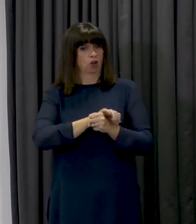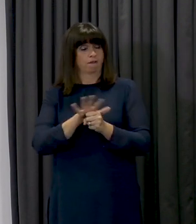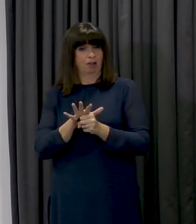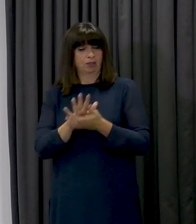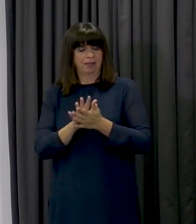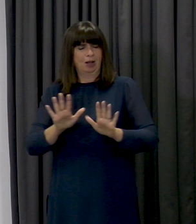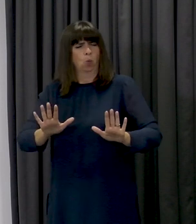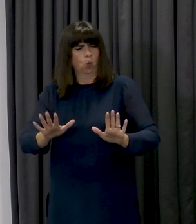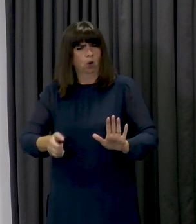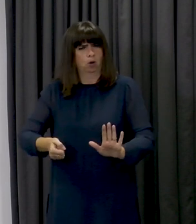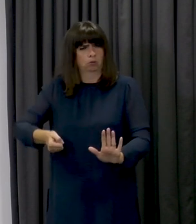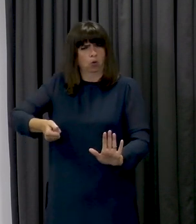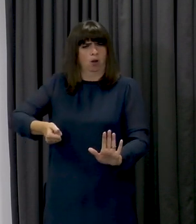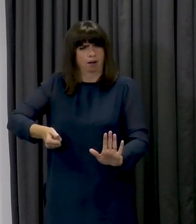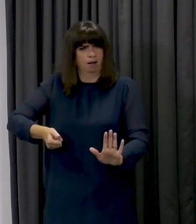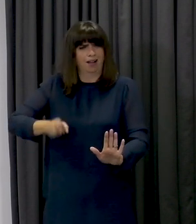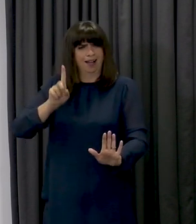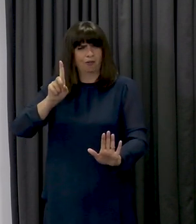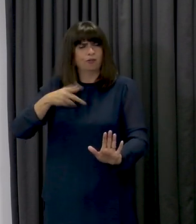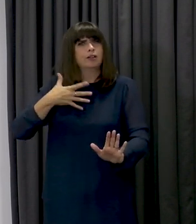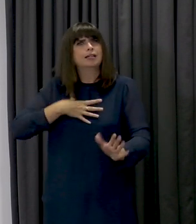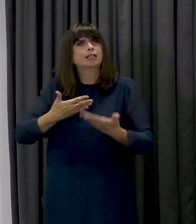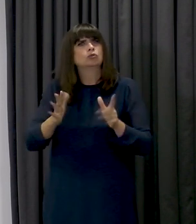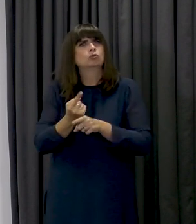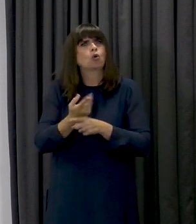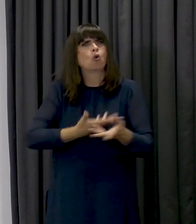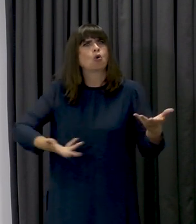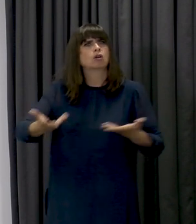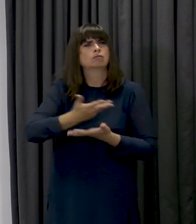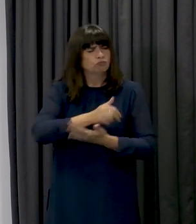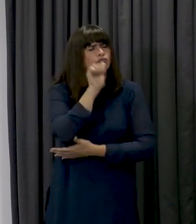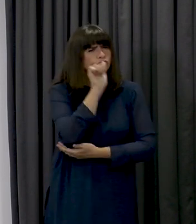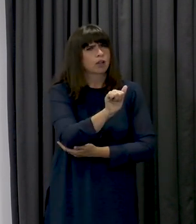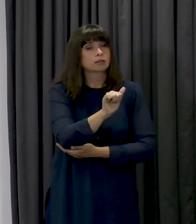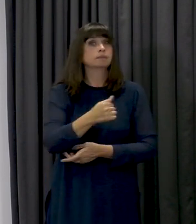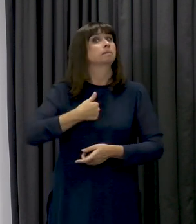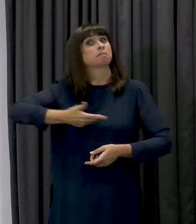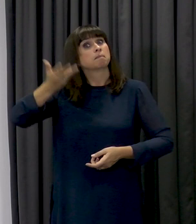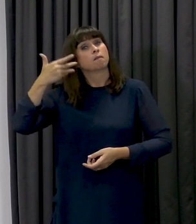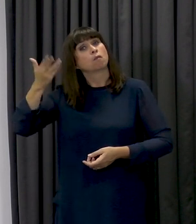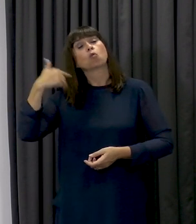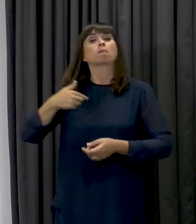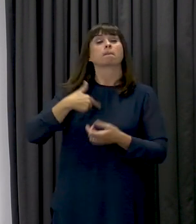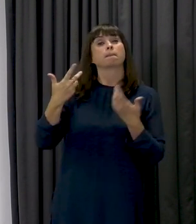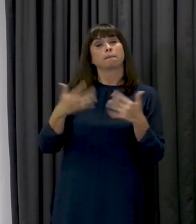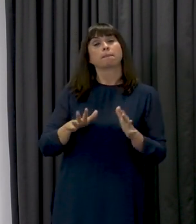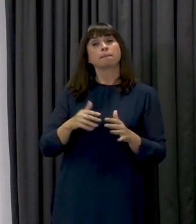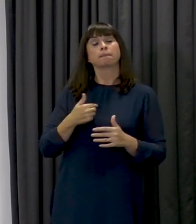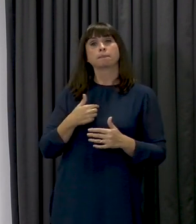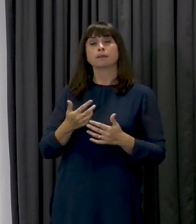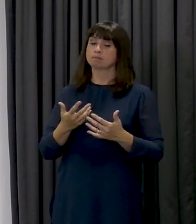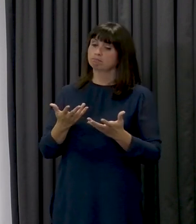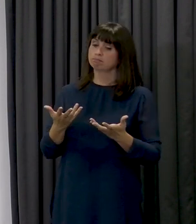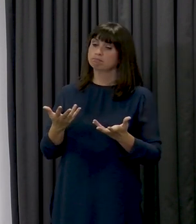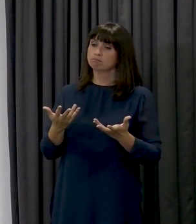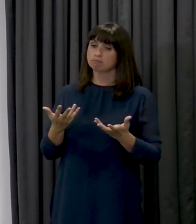when we should have that debate. I myself, in the past, have taken